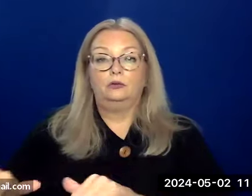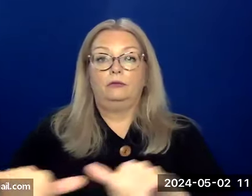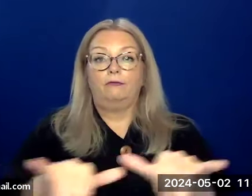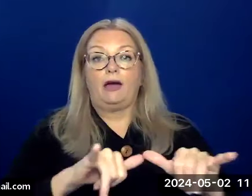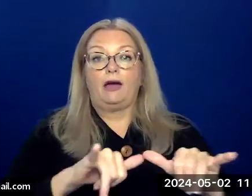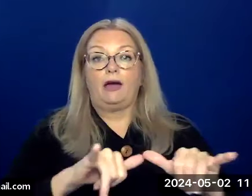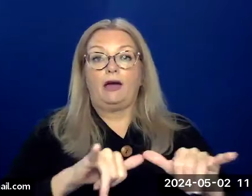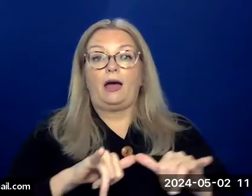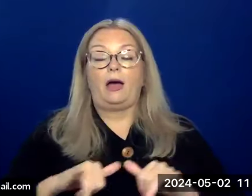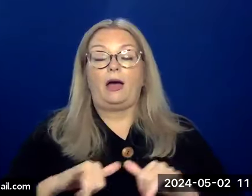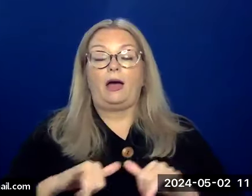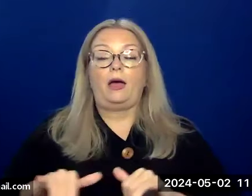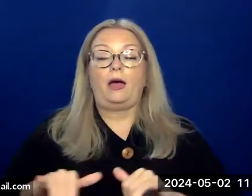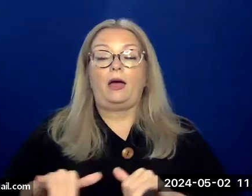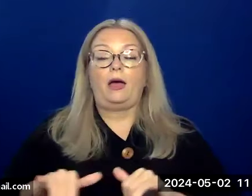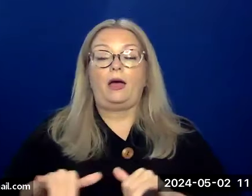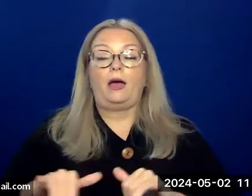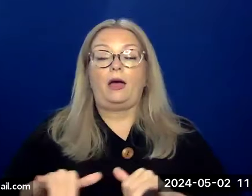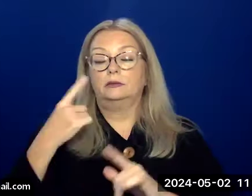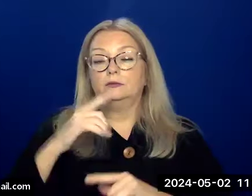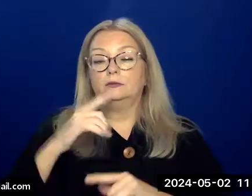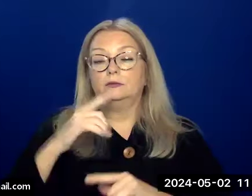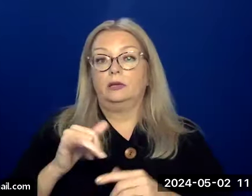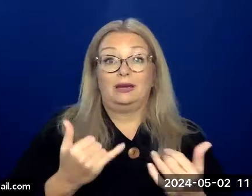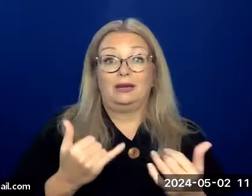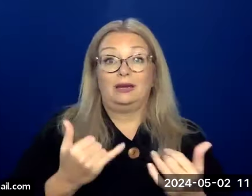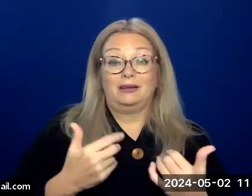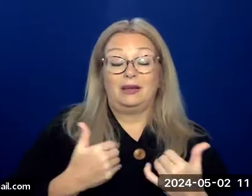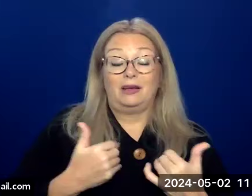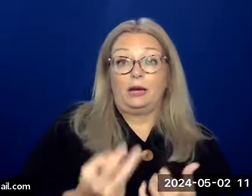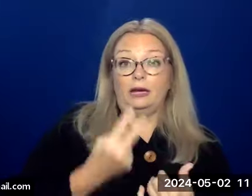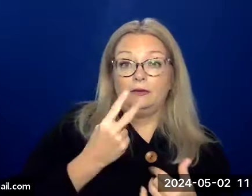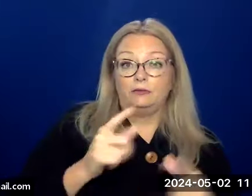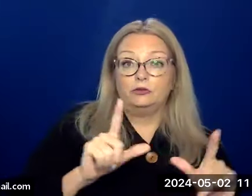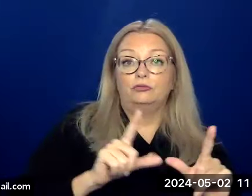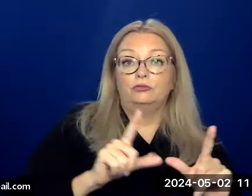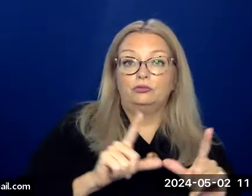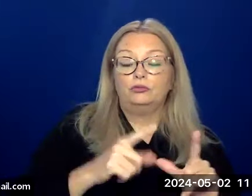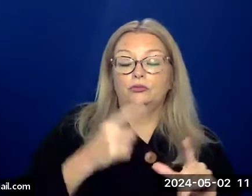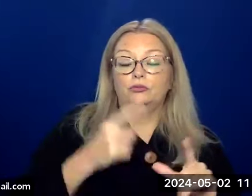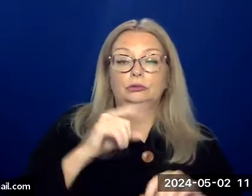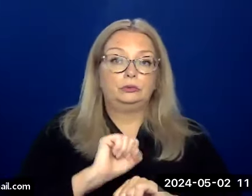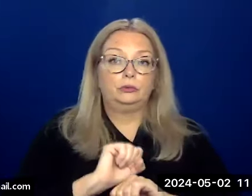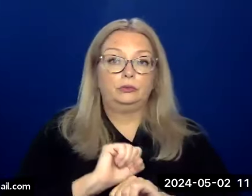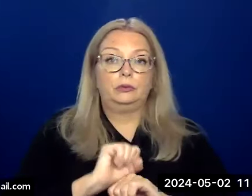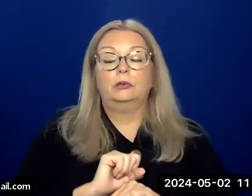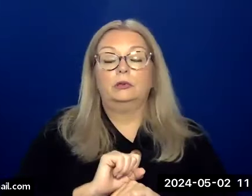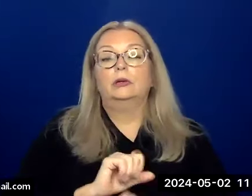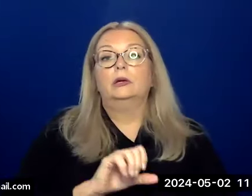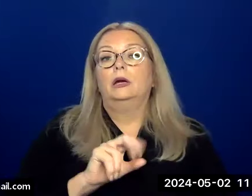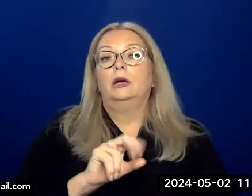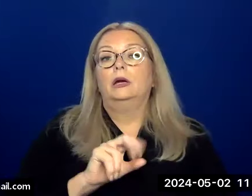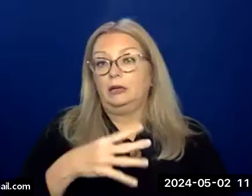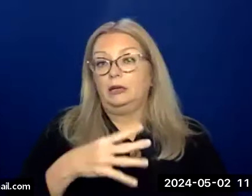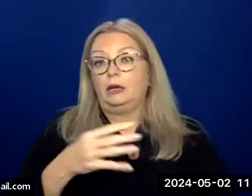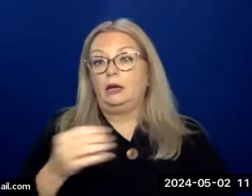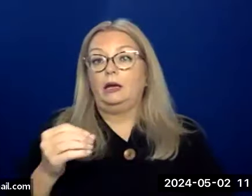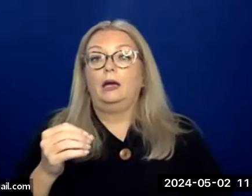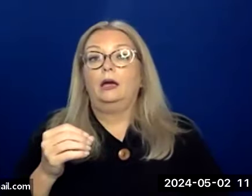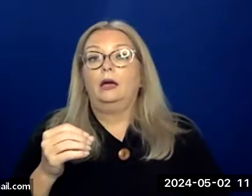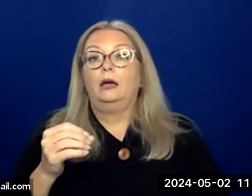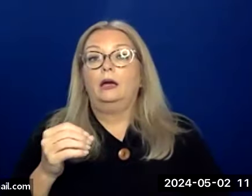I carry 2 licenses in order to be able to function. One is the SUDP, and the other one is my social worker